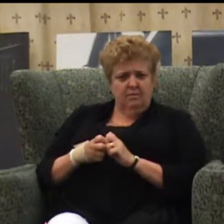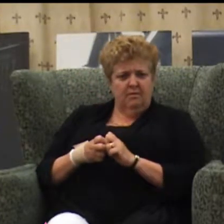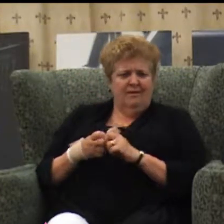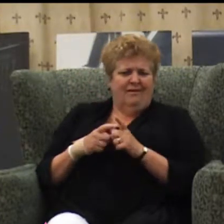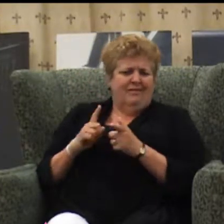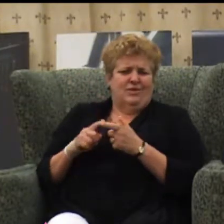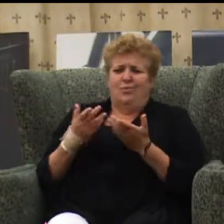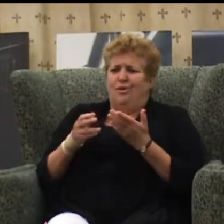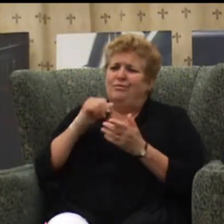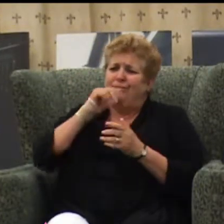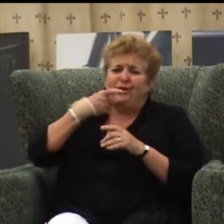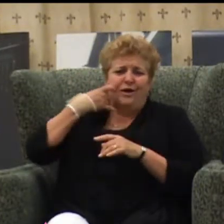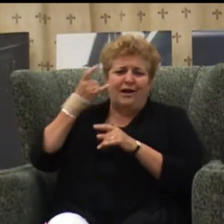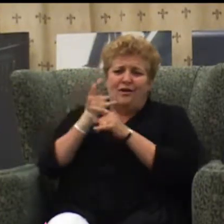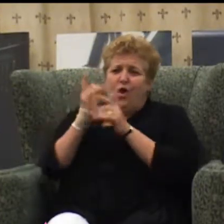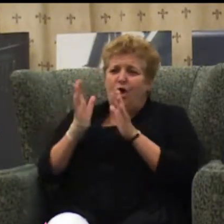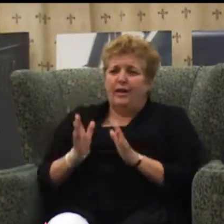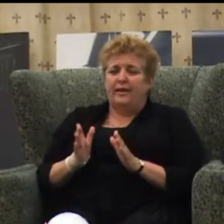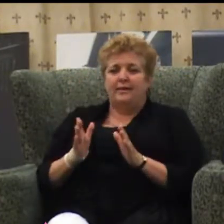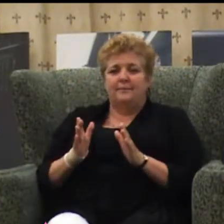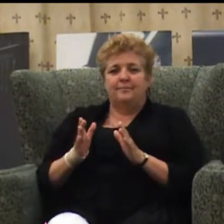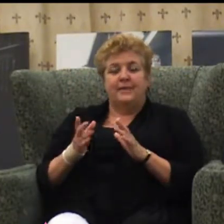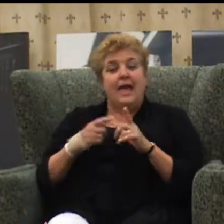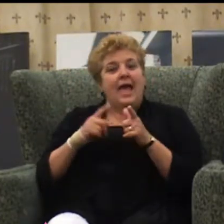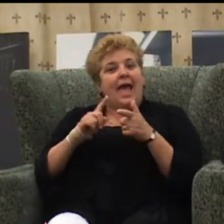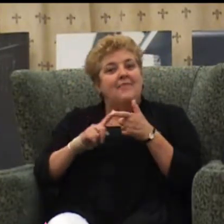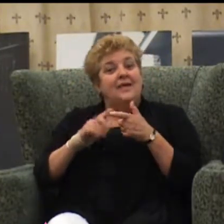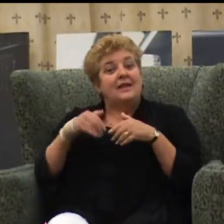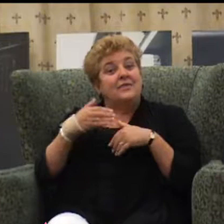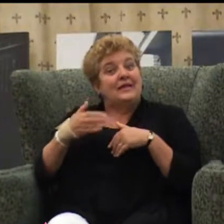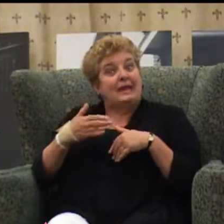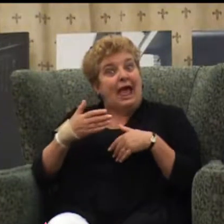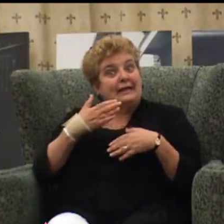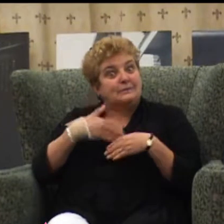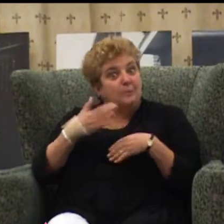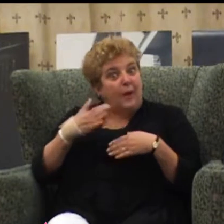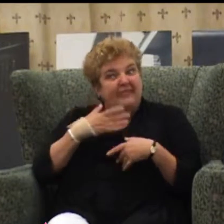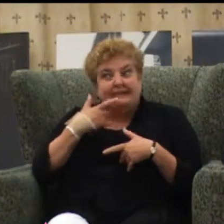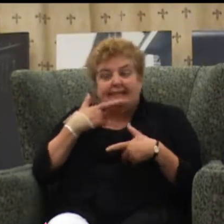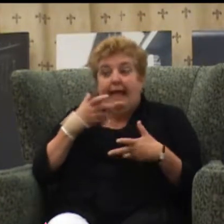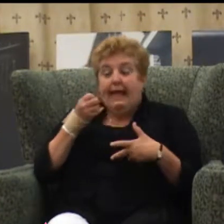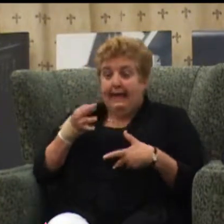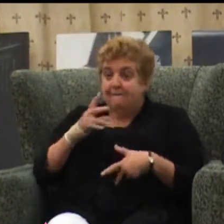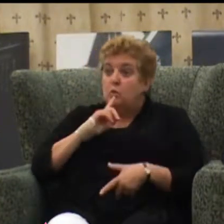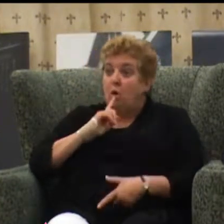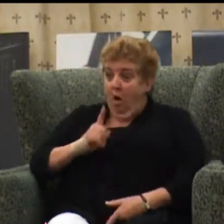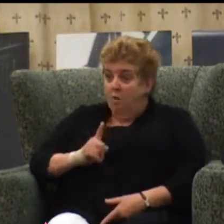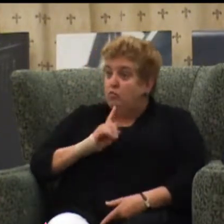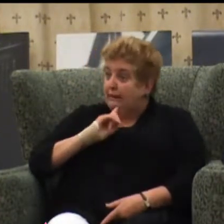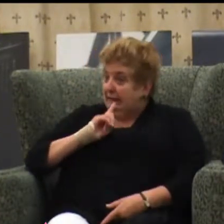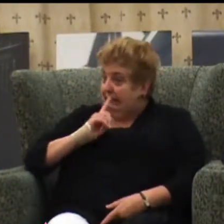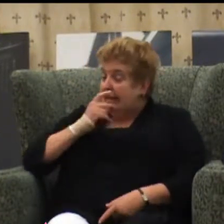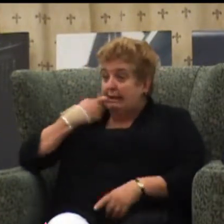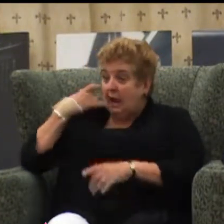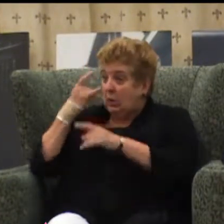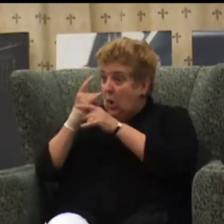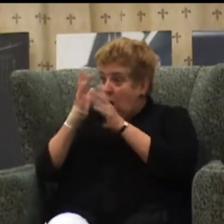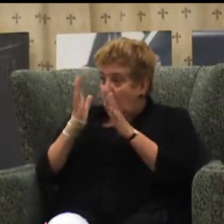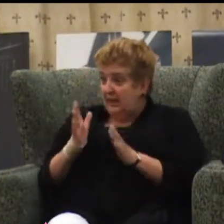alcoholic. And then in the very next breath, he says to me, and if you are in fact an alcoholic, the type that's described in the